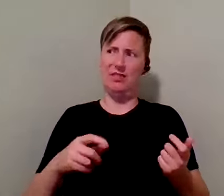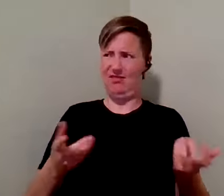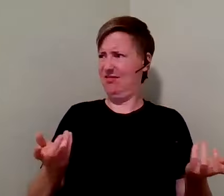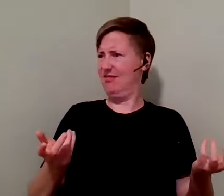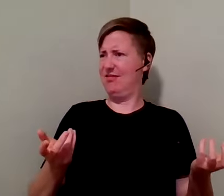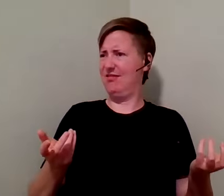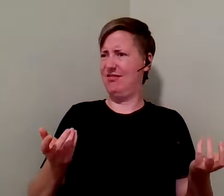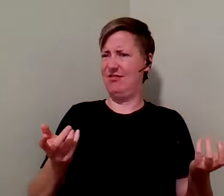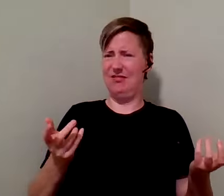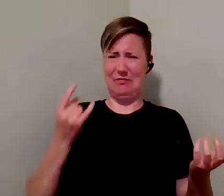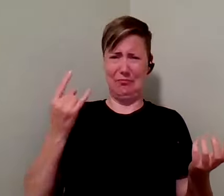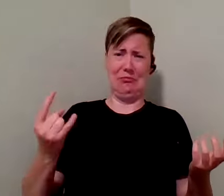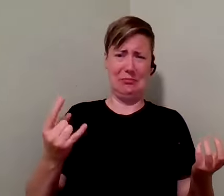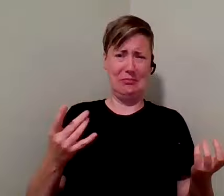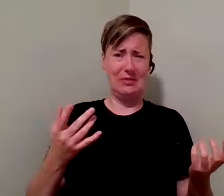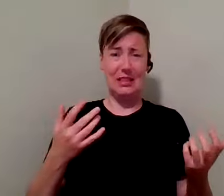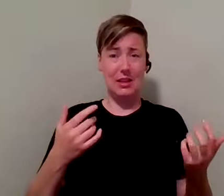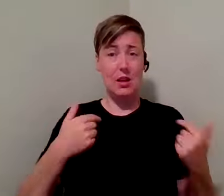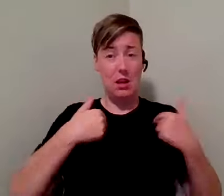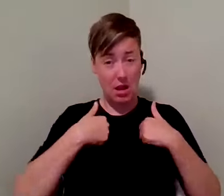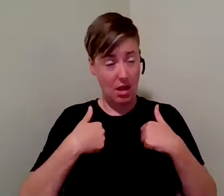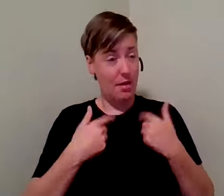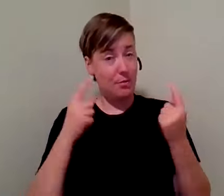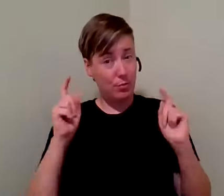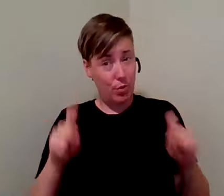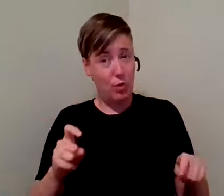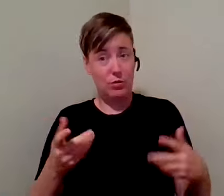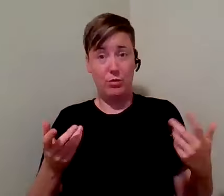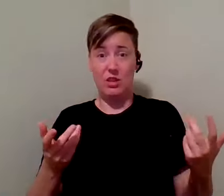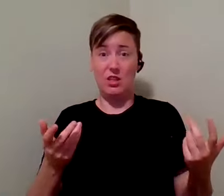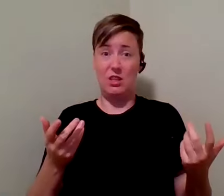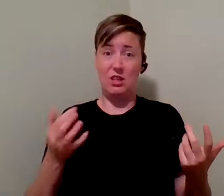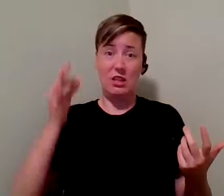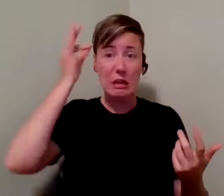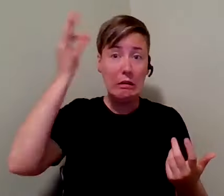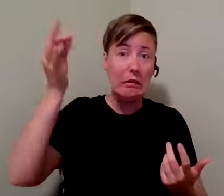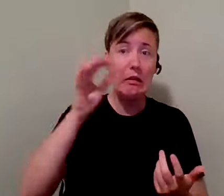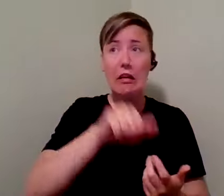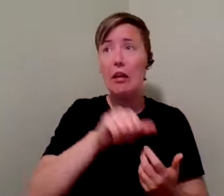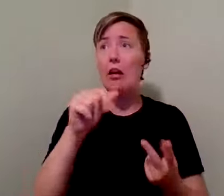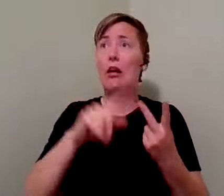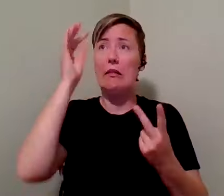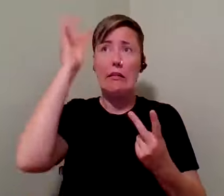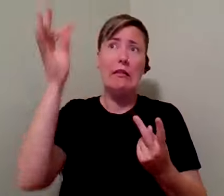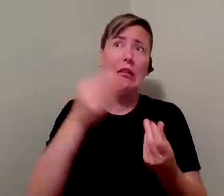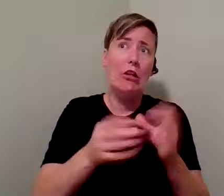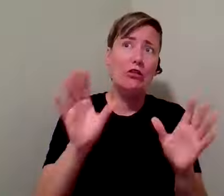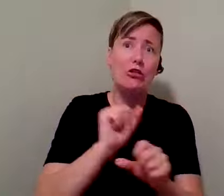that? I'm supposed to be almost alcoholic, almost unemployed, almost unengaged, almost